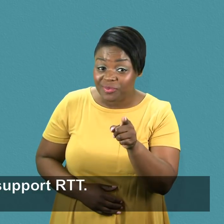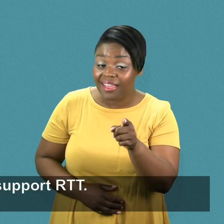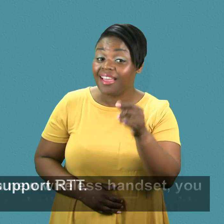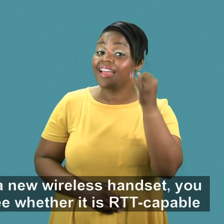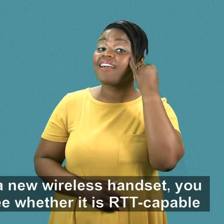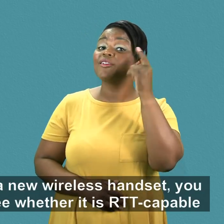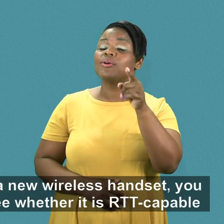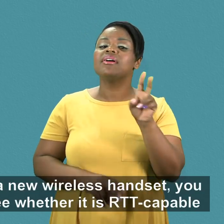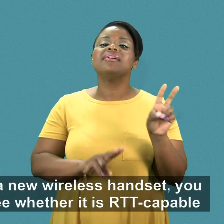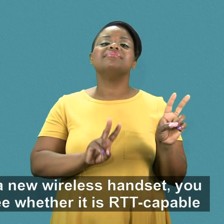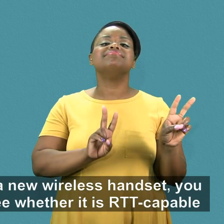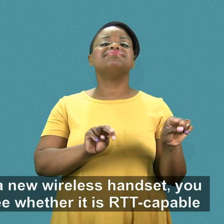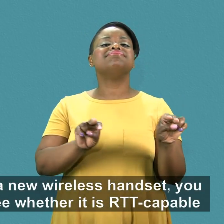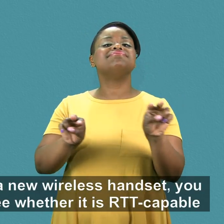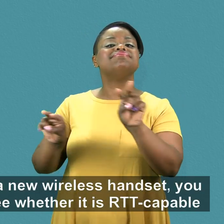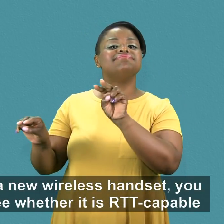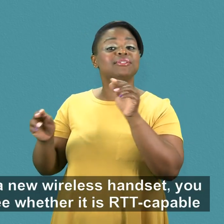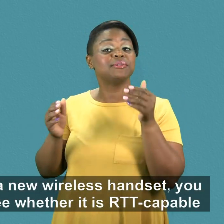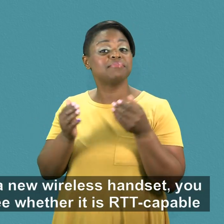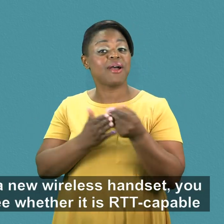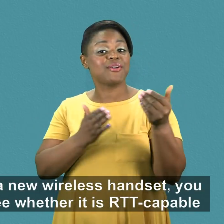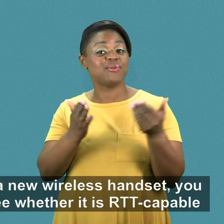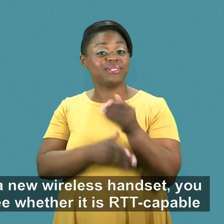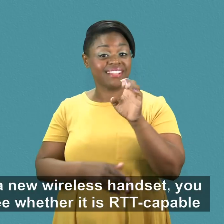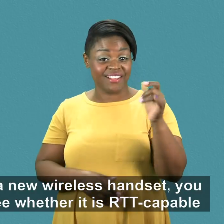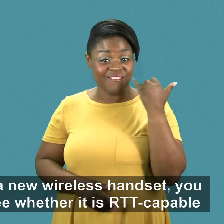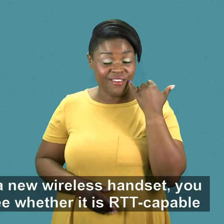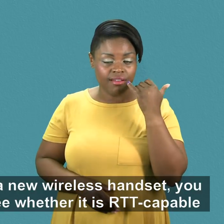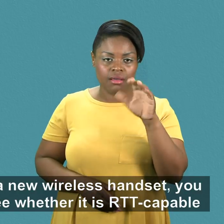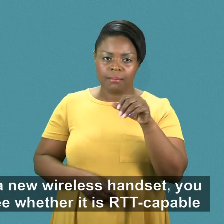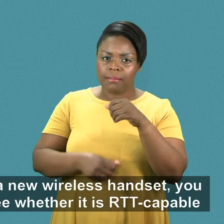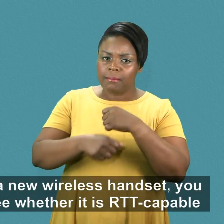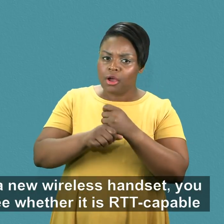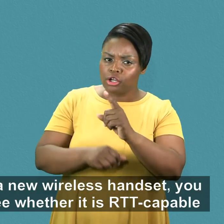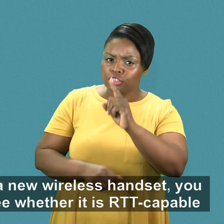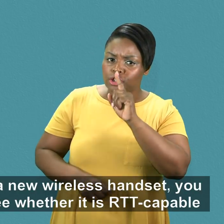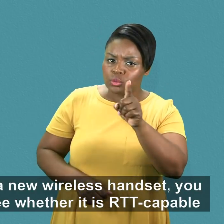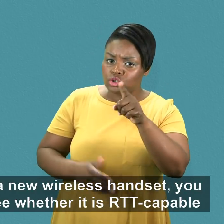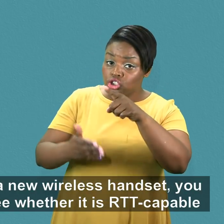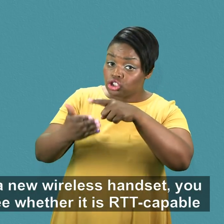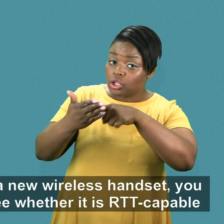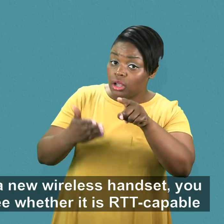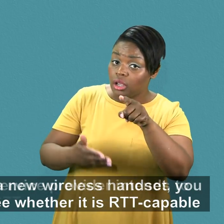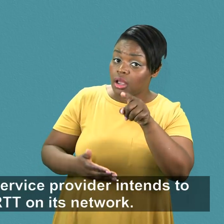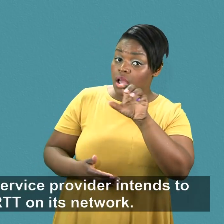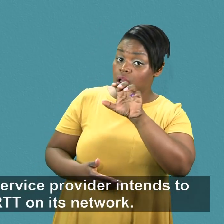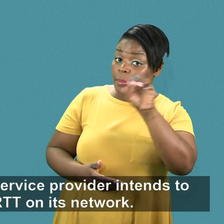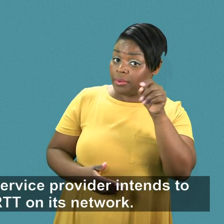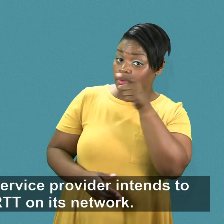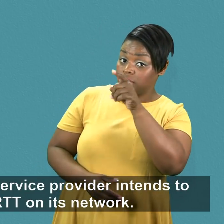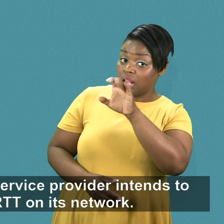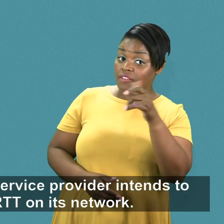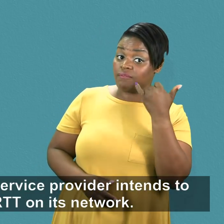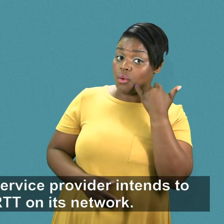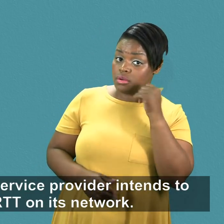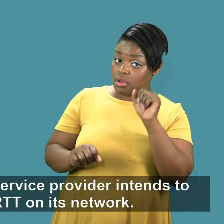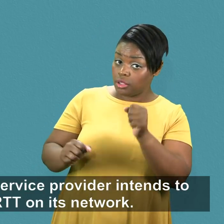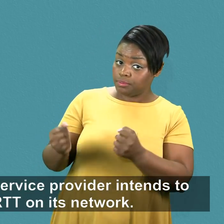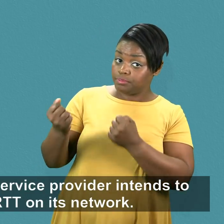When purchasing a new wireless handset, you should check to see whether it is RTT-capable and when your service provider intends to